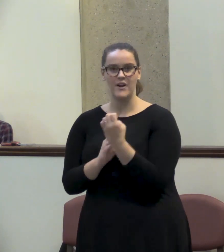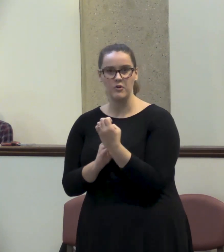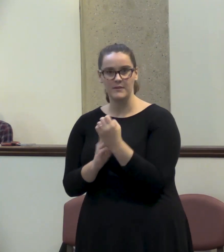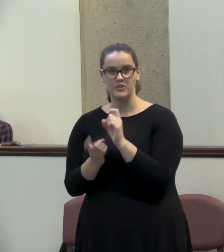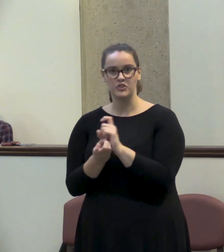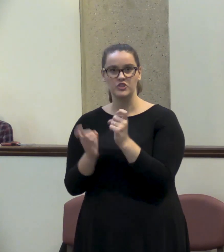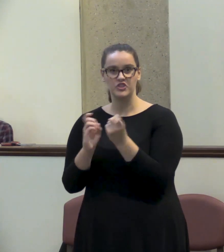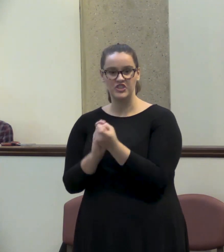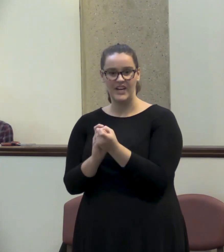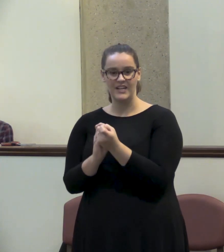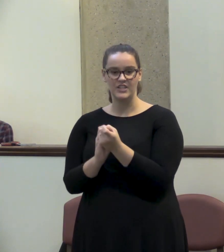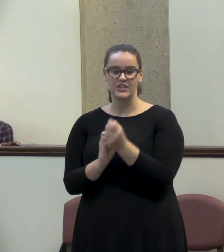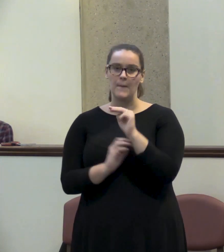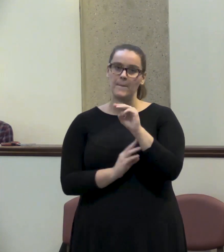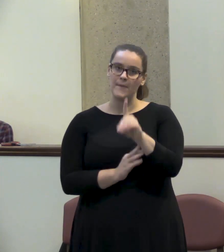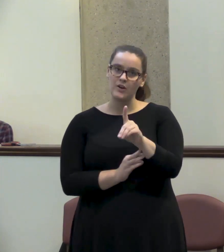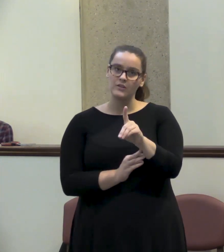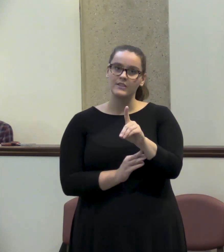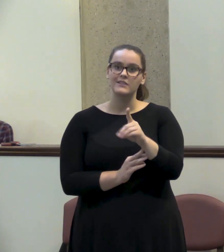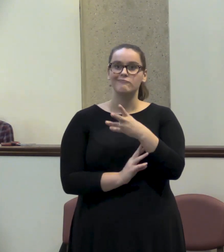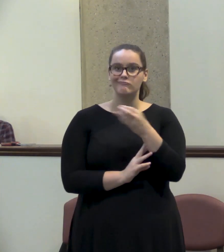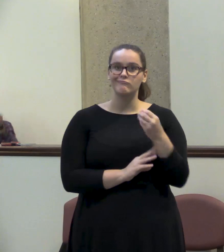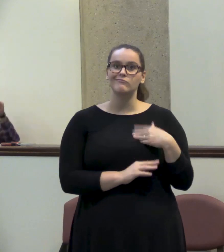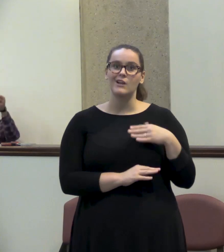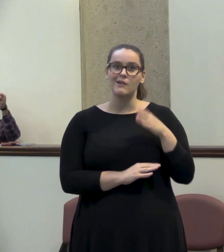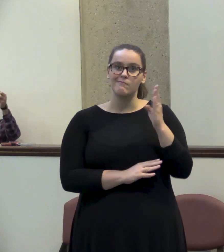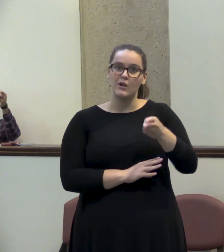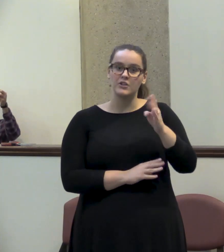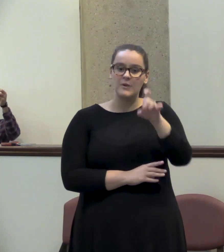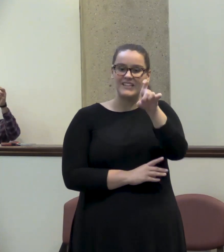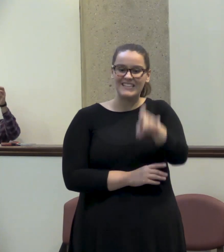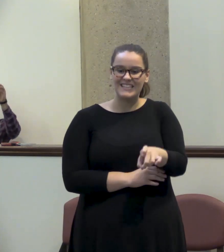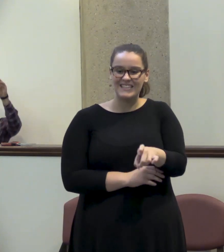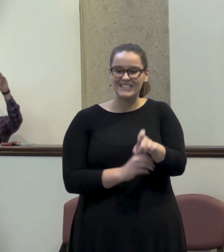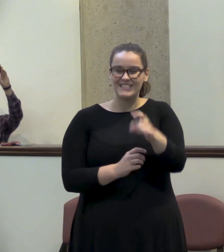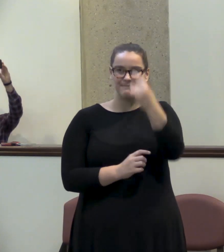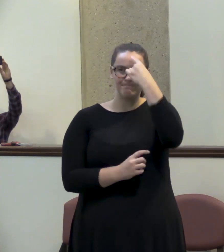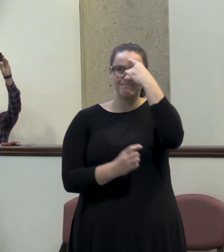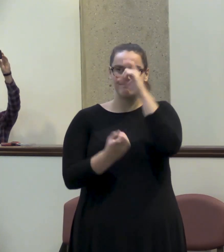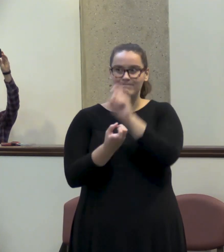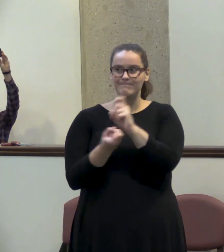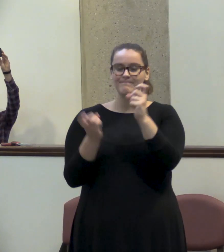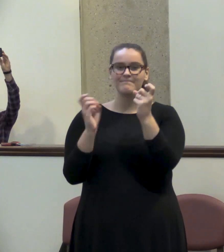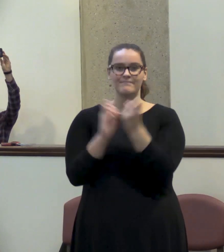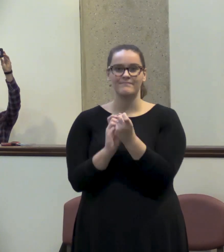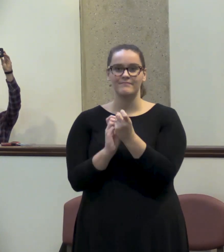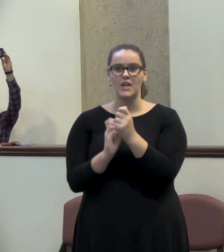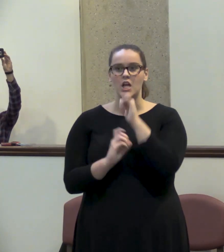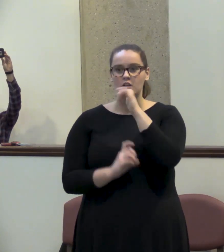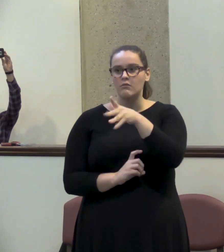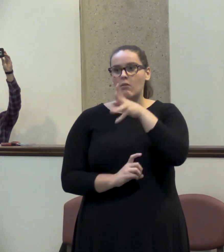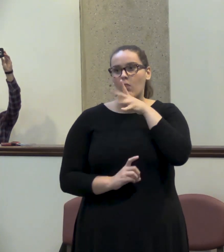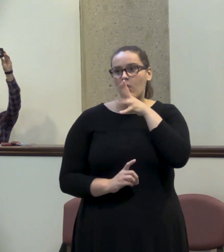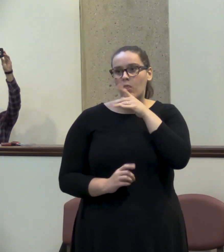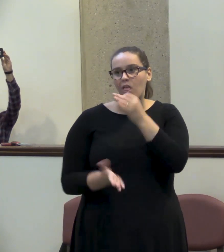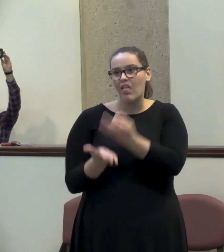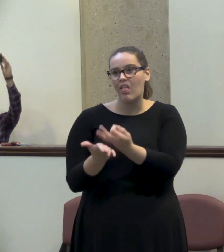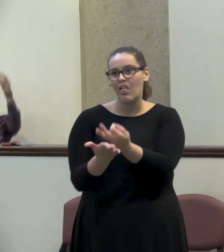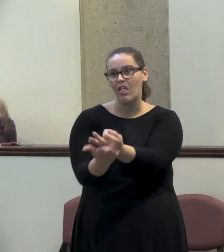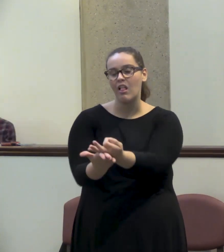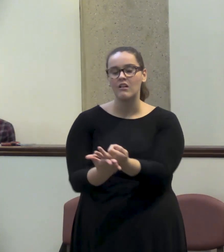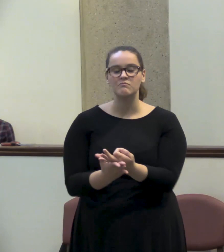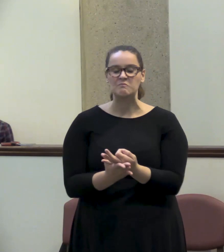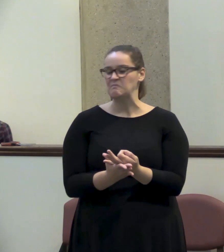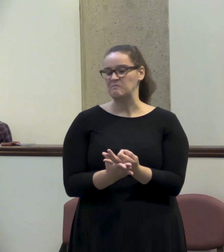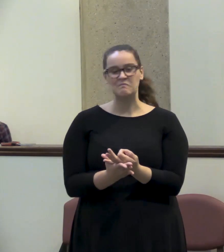in Baltimore and Maryland needs this shift. It's going to take more than spewing facts to actually